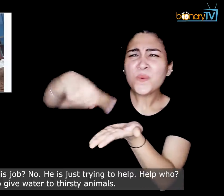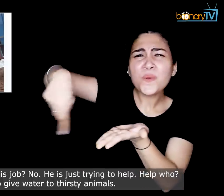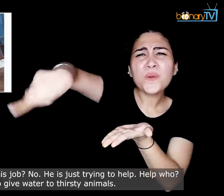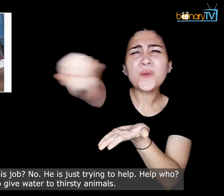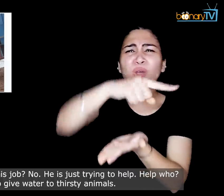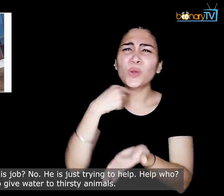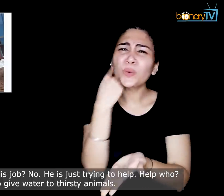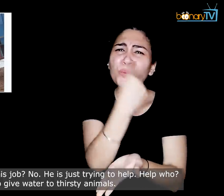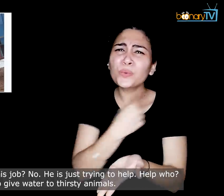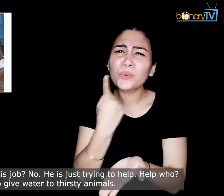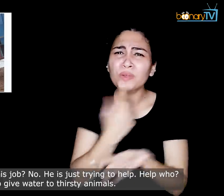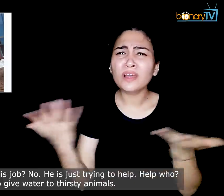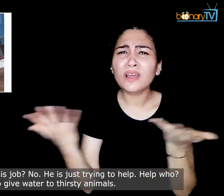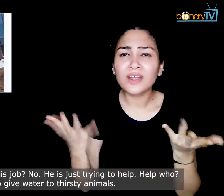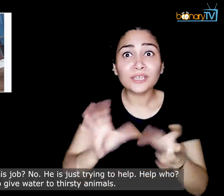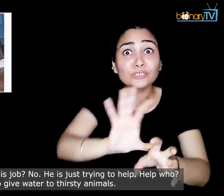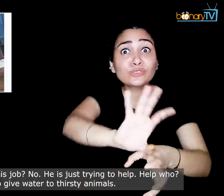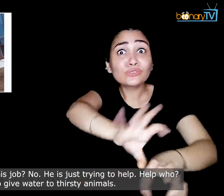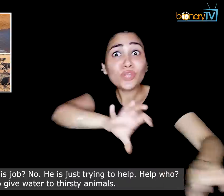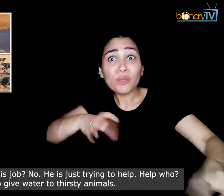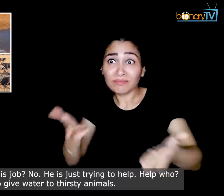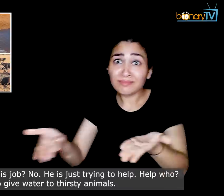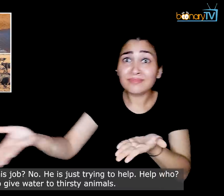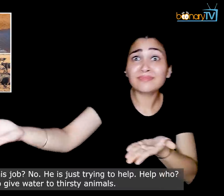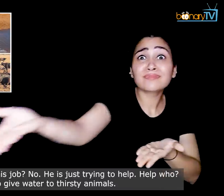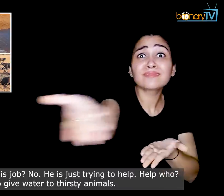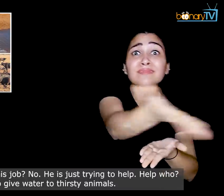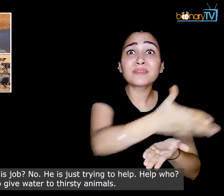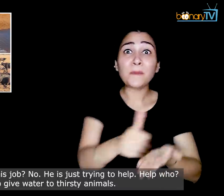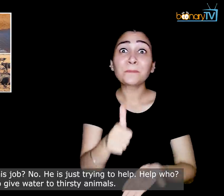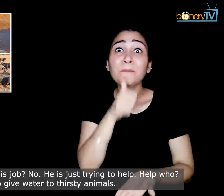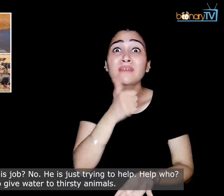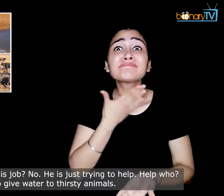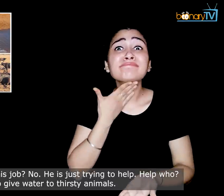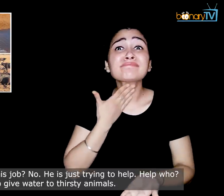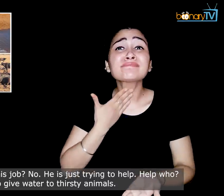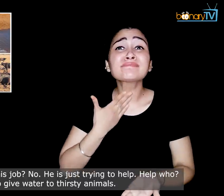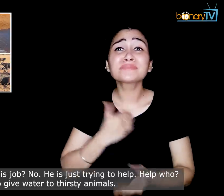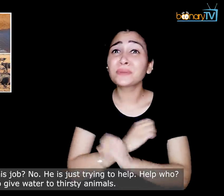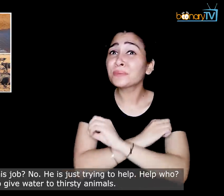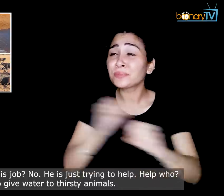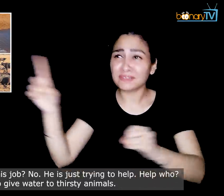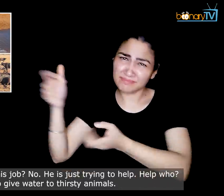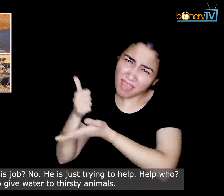Help who? To give water to thirsty animals.